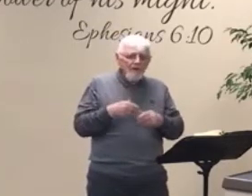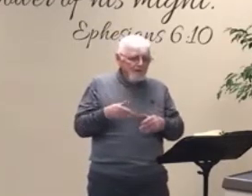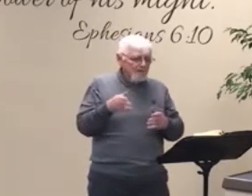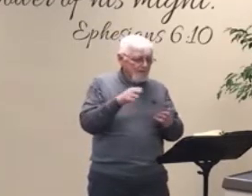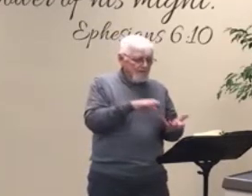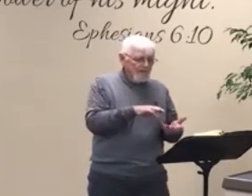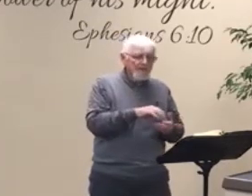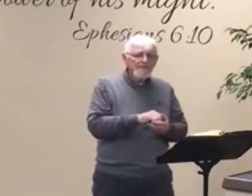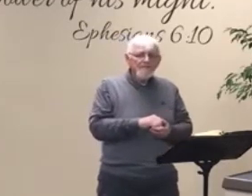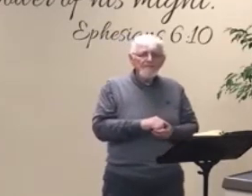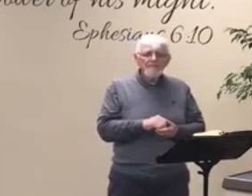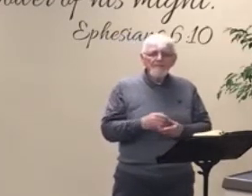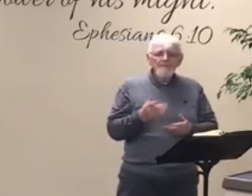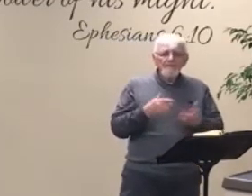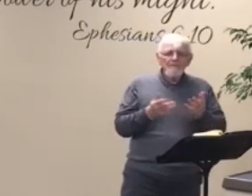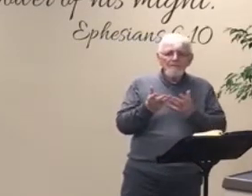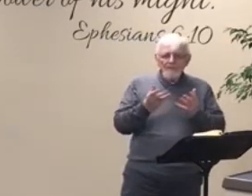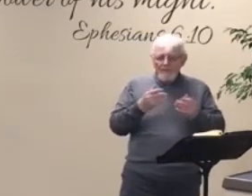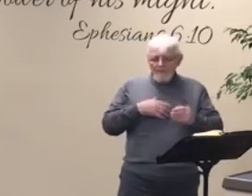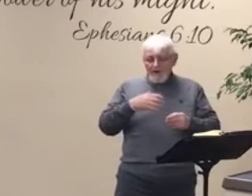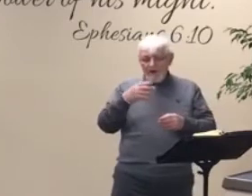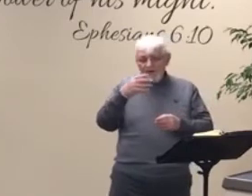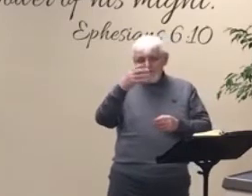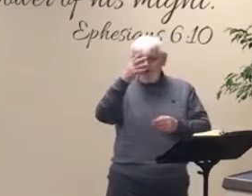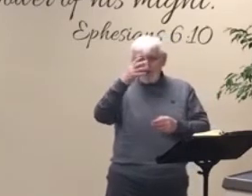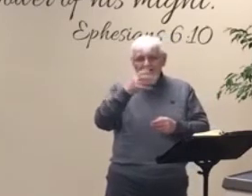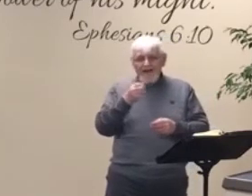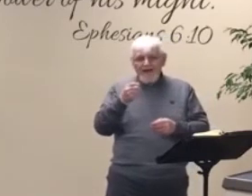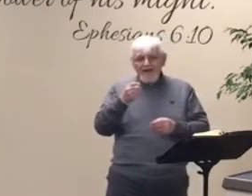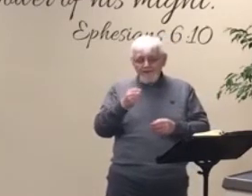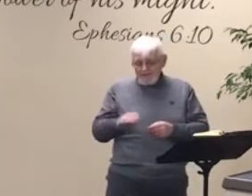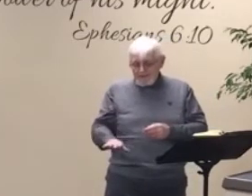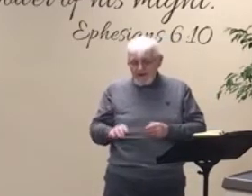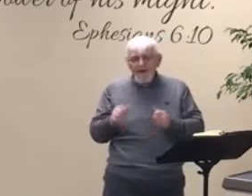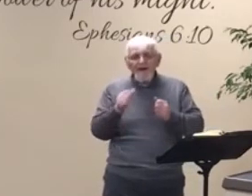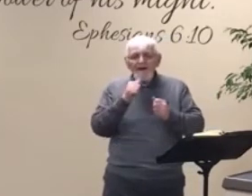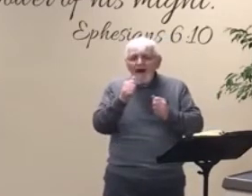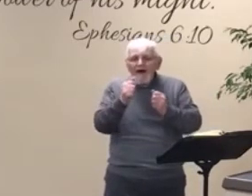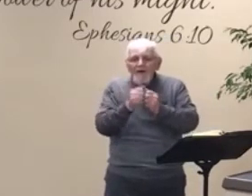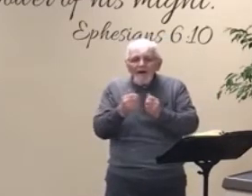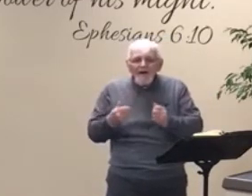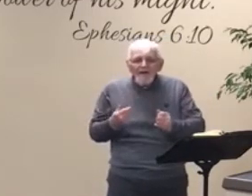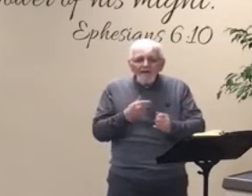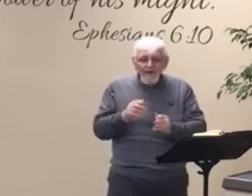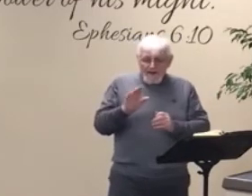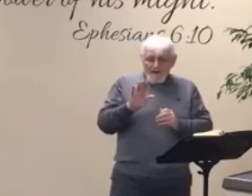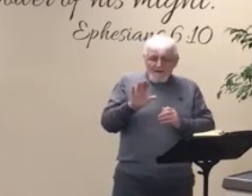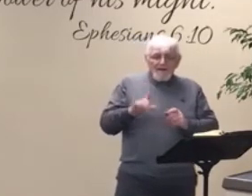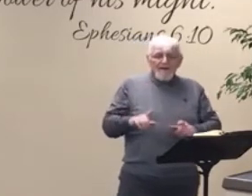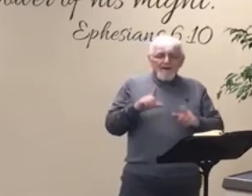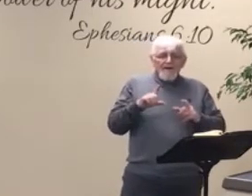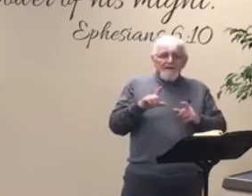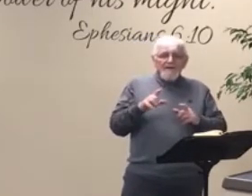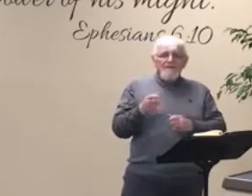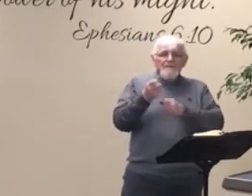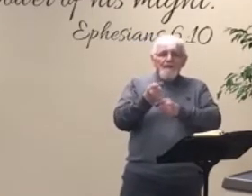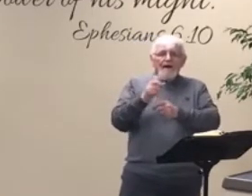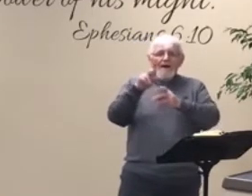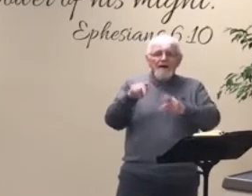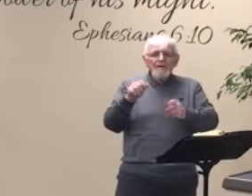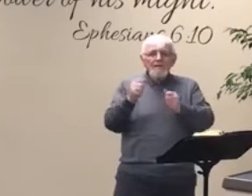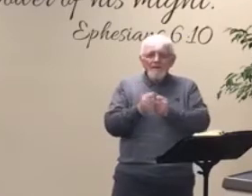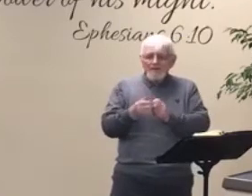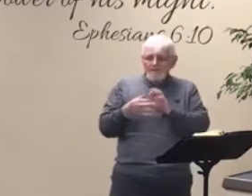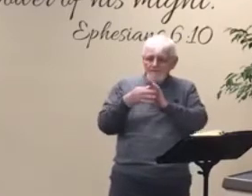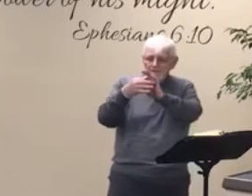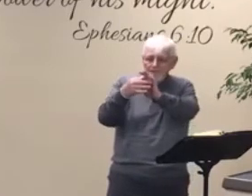servant my father, and the lad be not with us, seeing that his life is bound up in the lad's